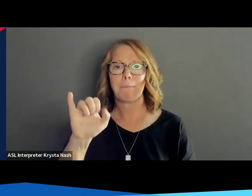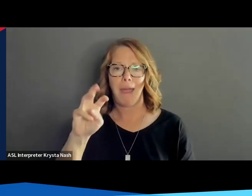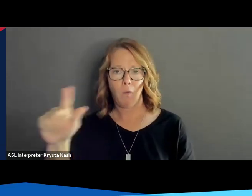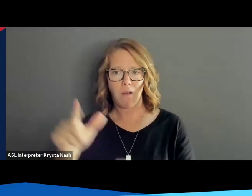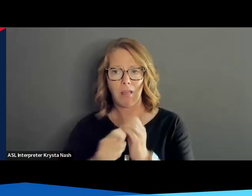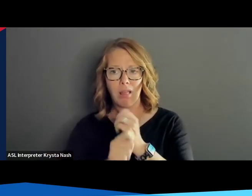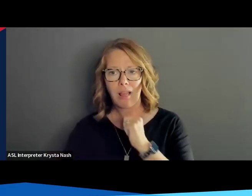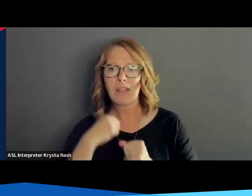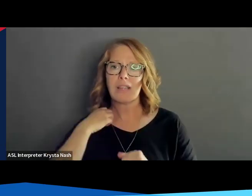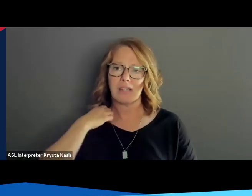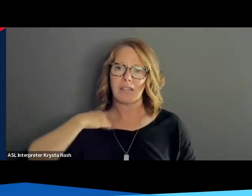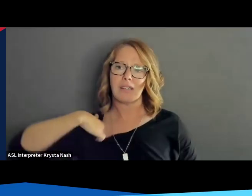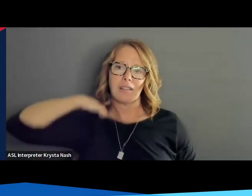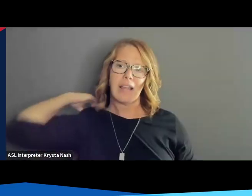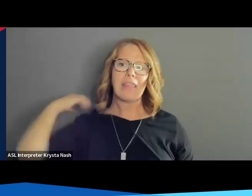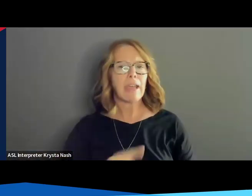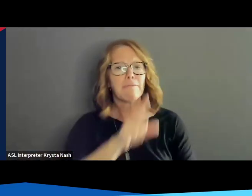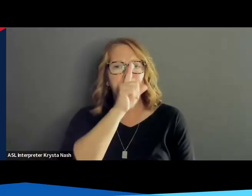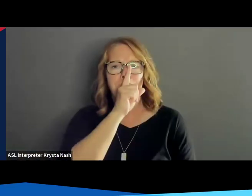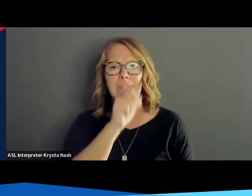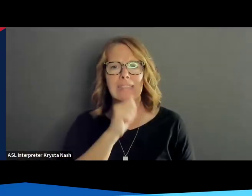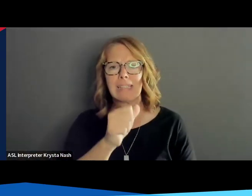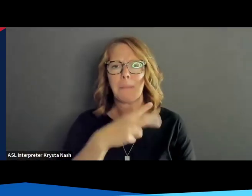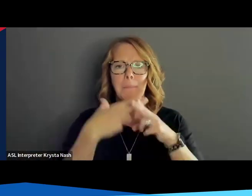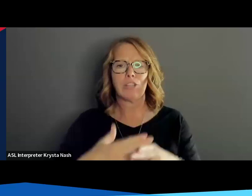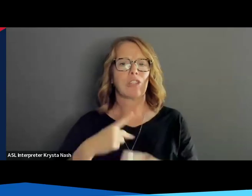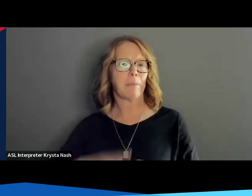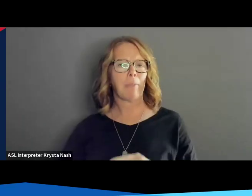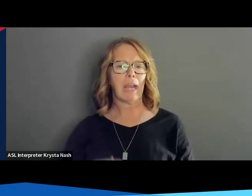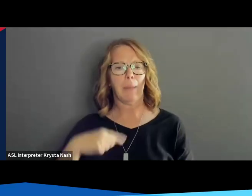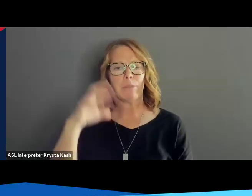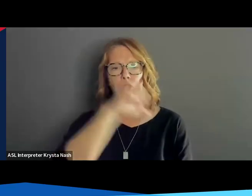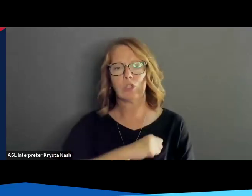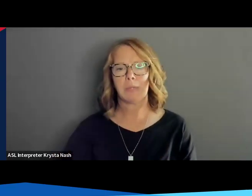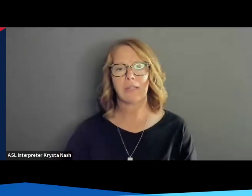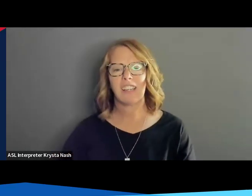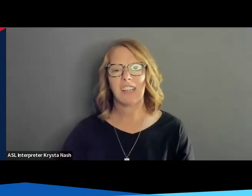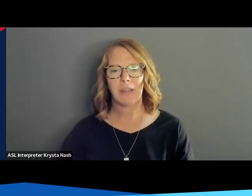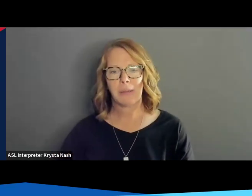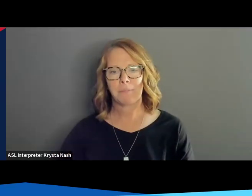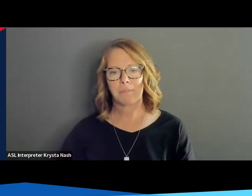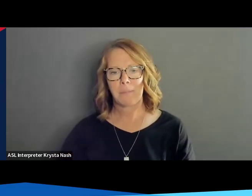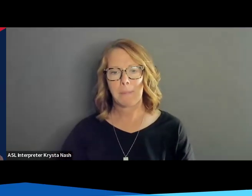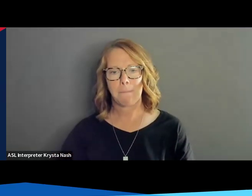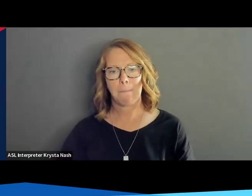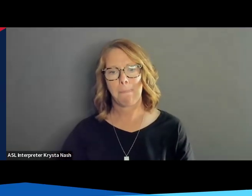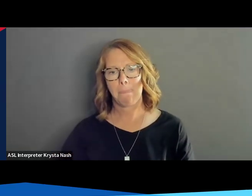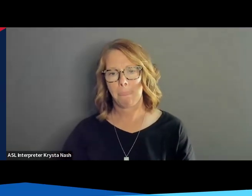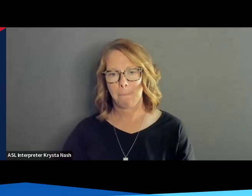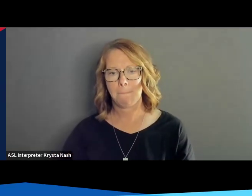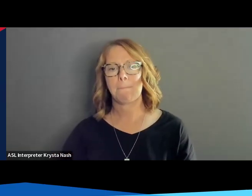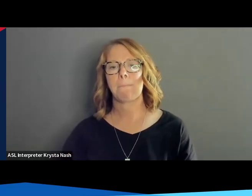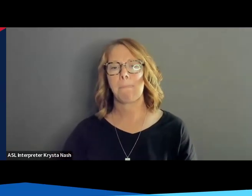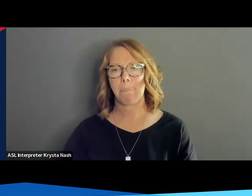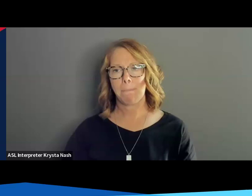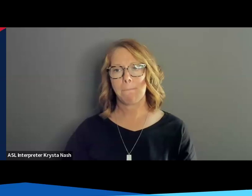has a neurogenic bowel. They didn't particularly mention that, I don't think. But anyway, colostomy, I am not